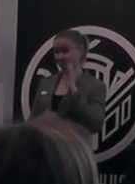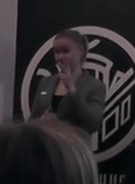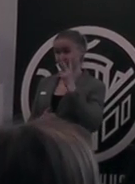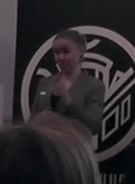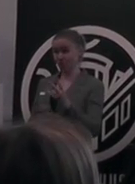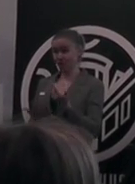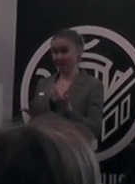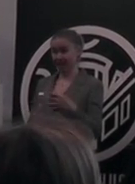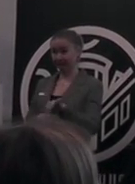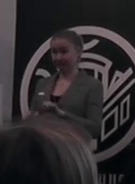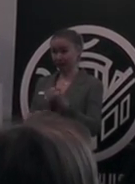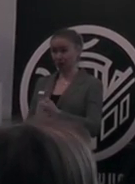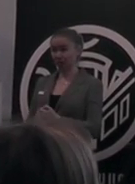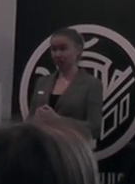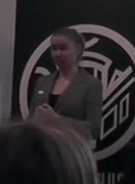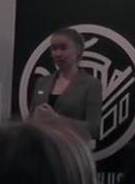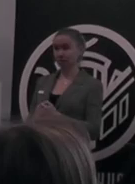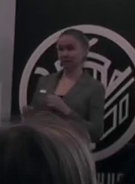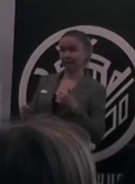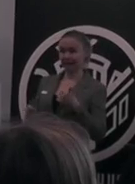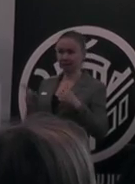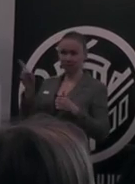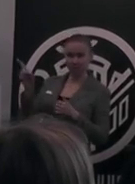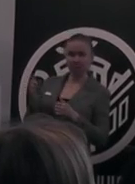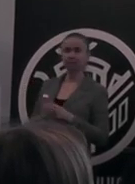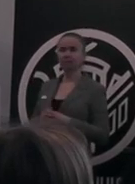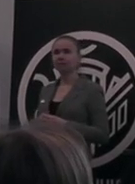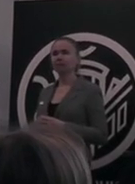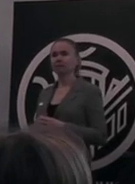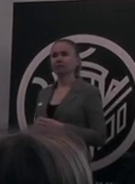standpoint? Okay. Well,